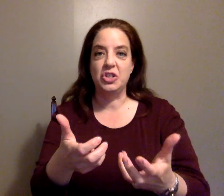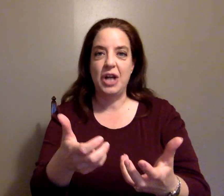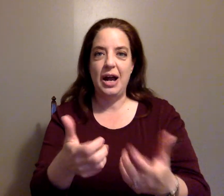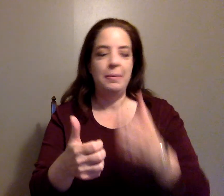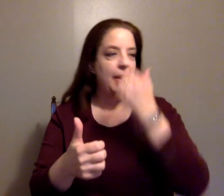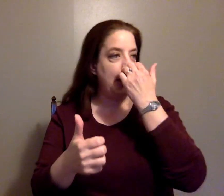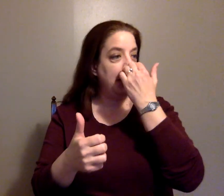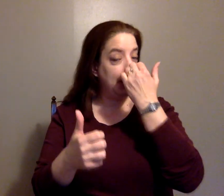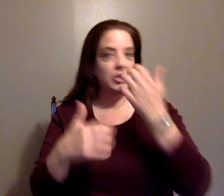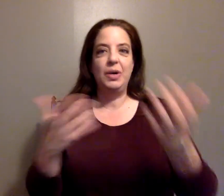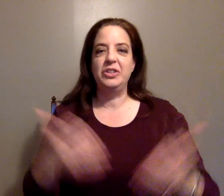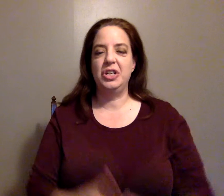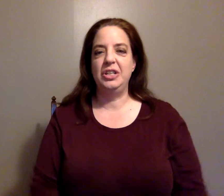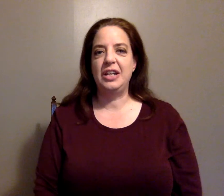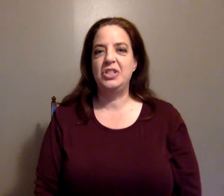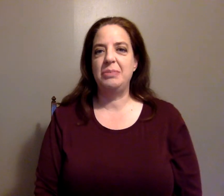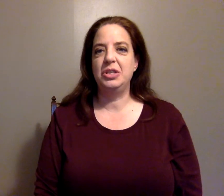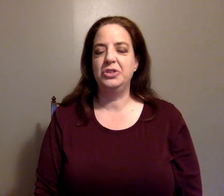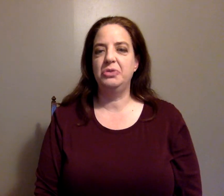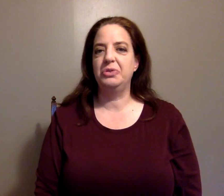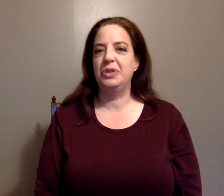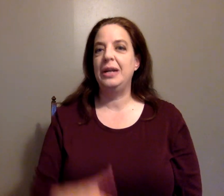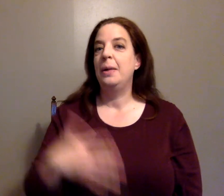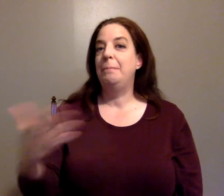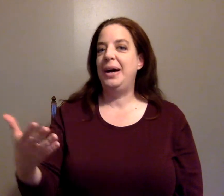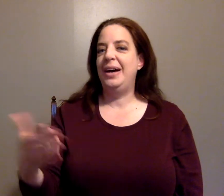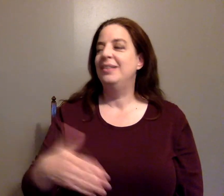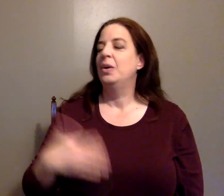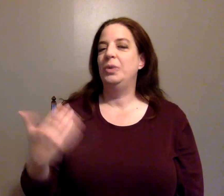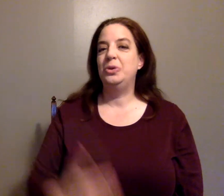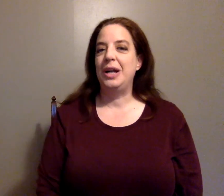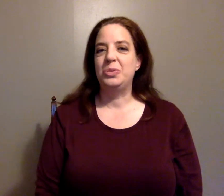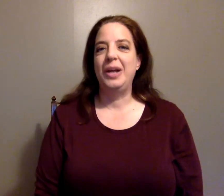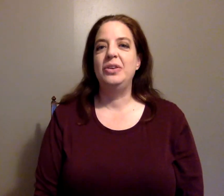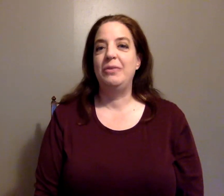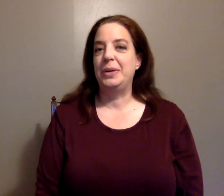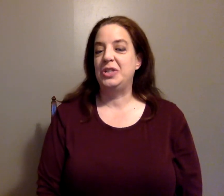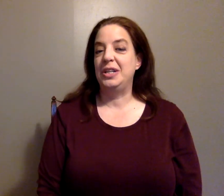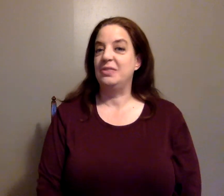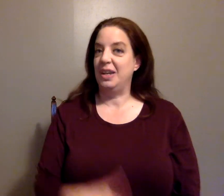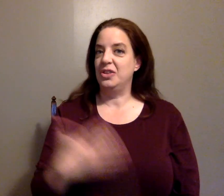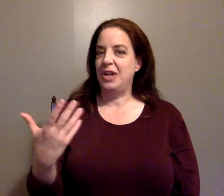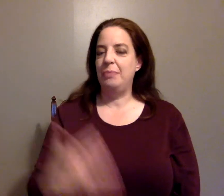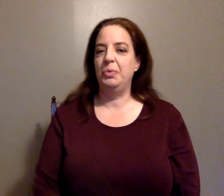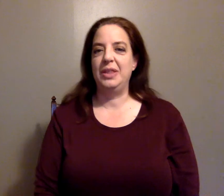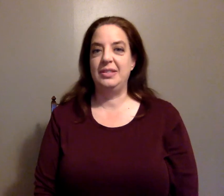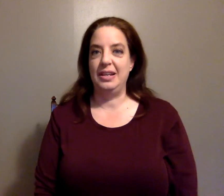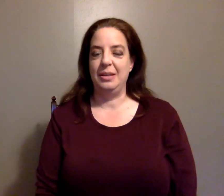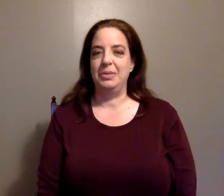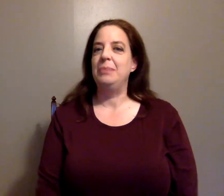job? And they give you all the yucky jobs that you'll do for free. But when you graduate, you have a better chance of getting a job with said company because